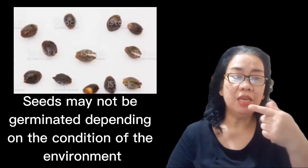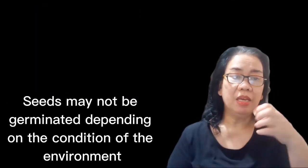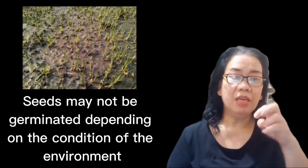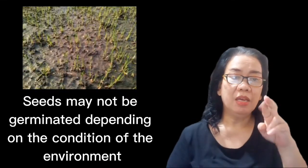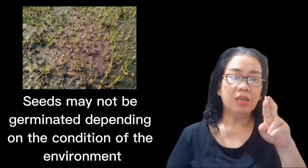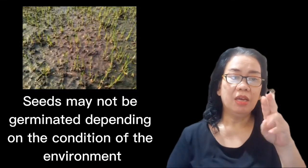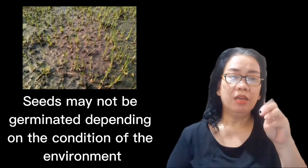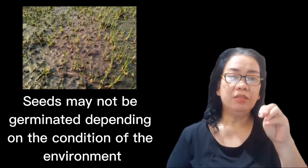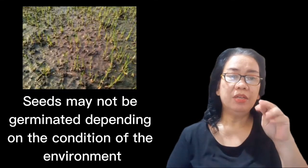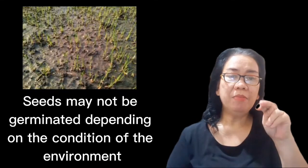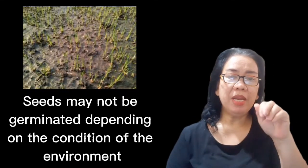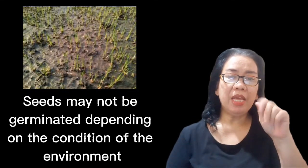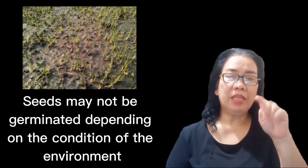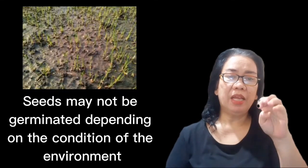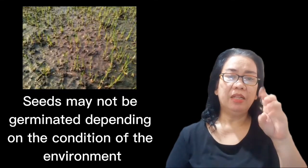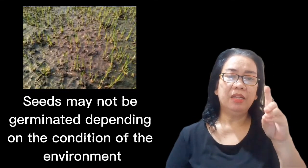be